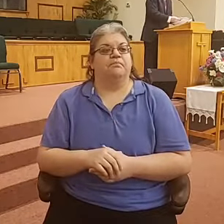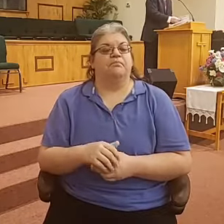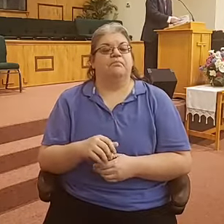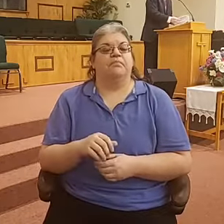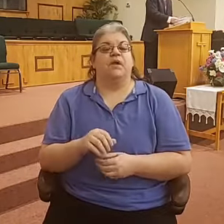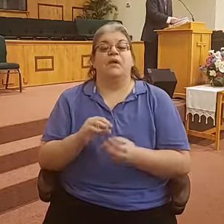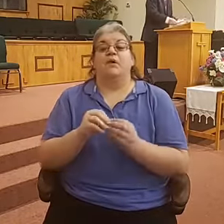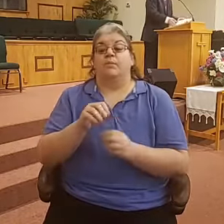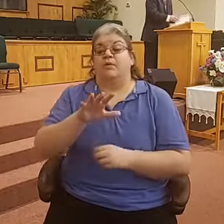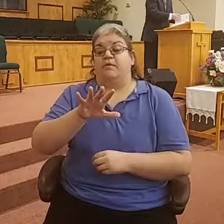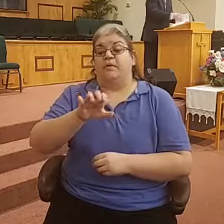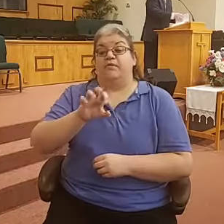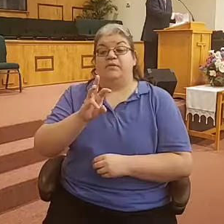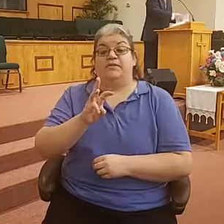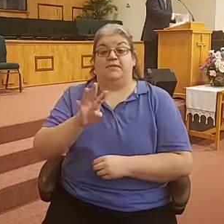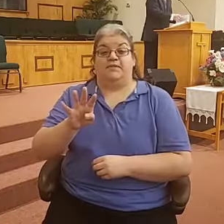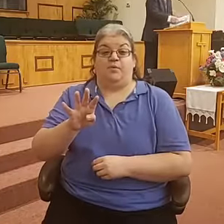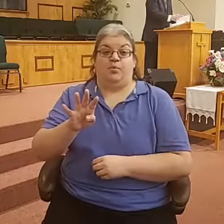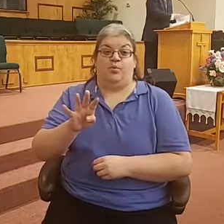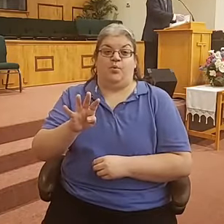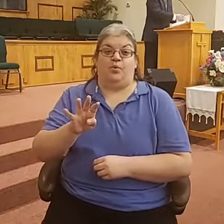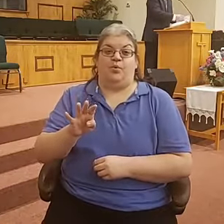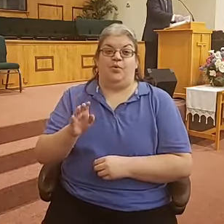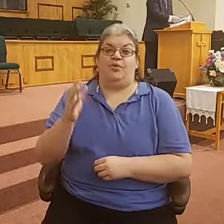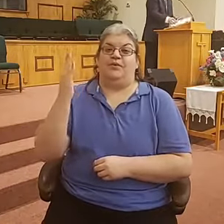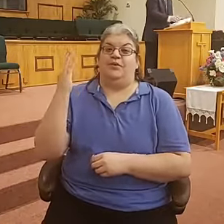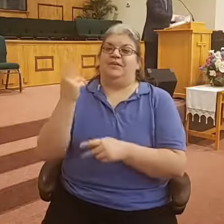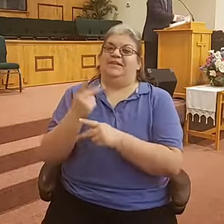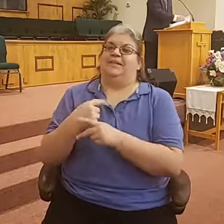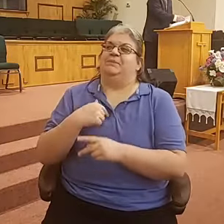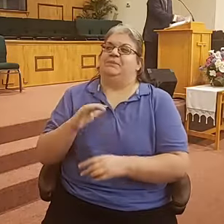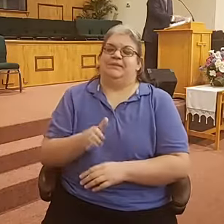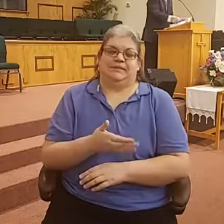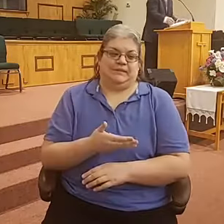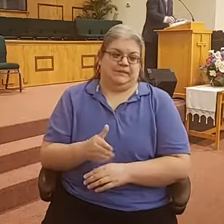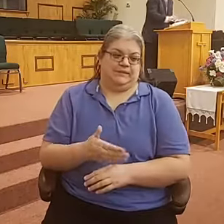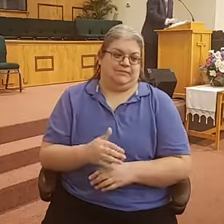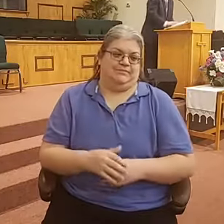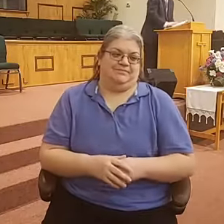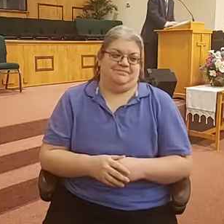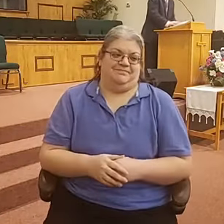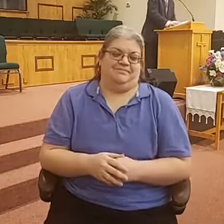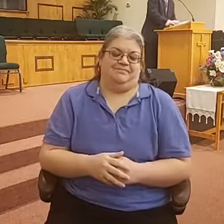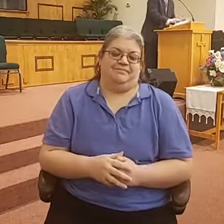Hymn 564. He keeps me singing.